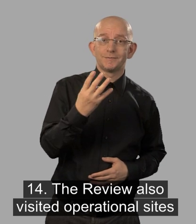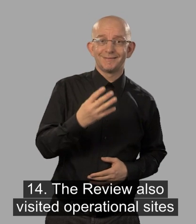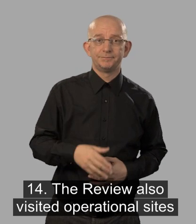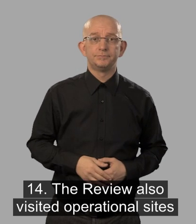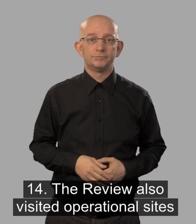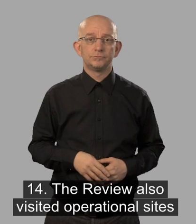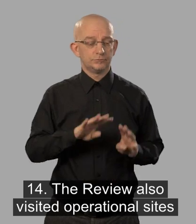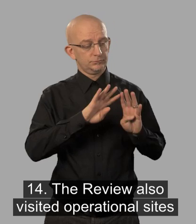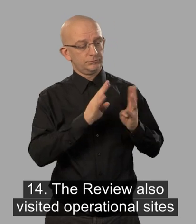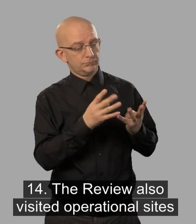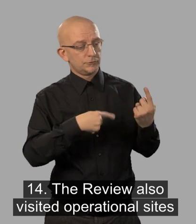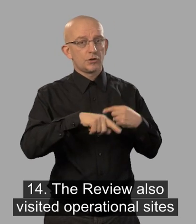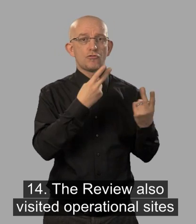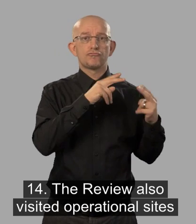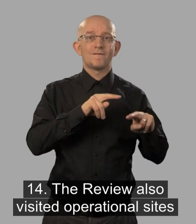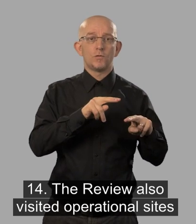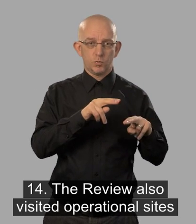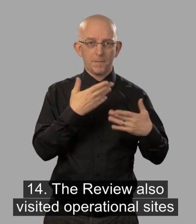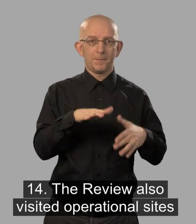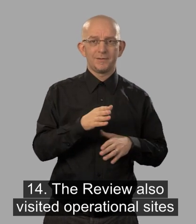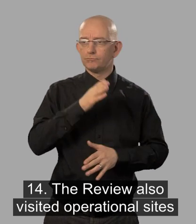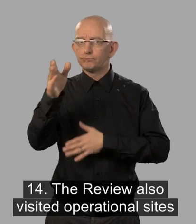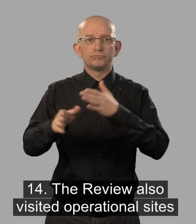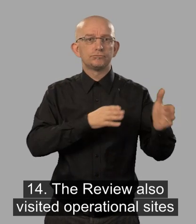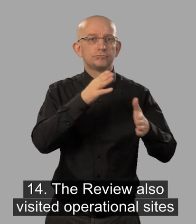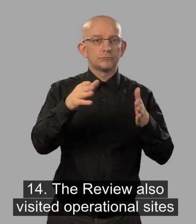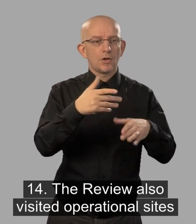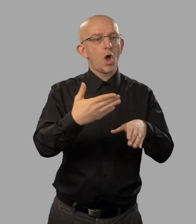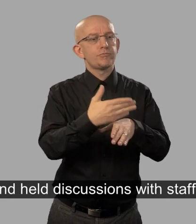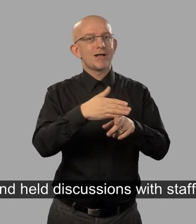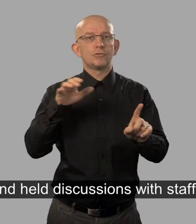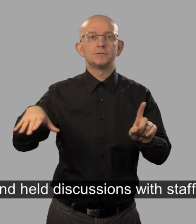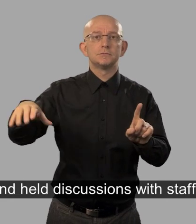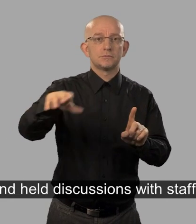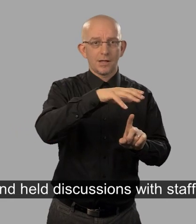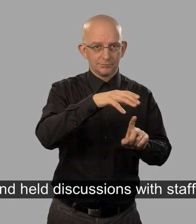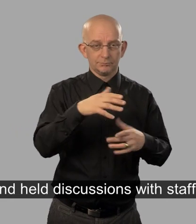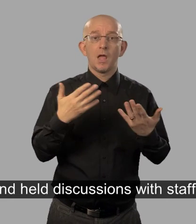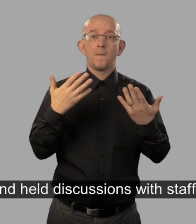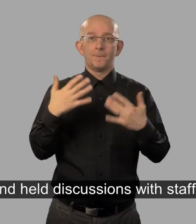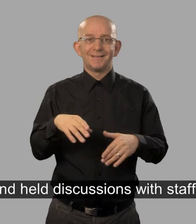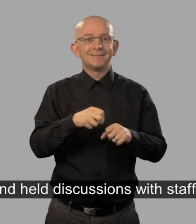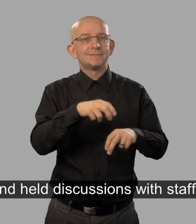14. The review also visited operational sites and held discussions with